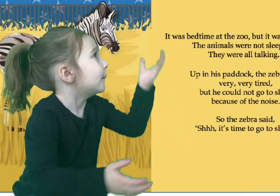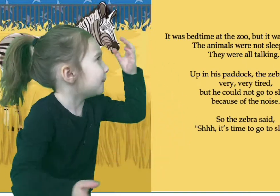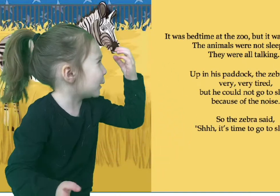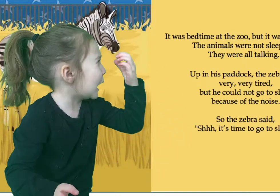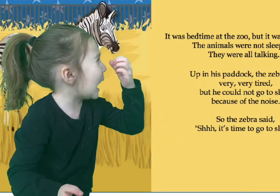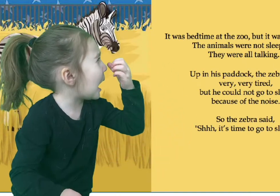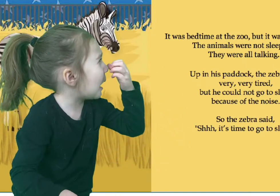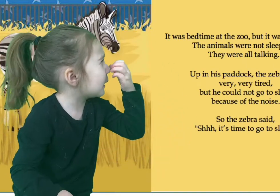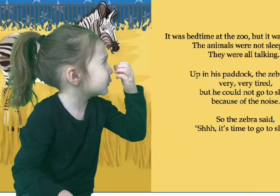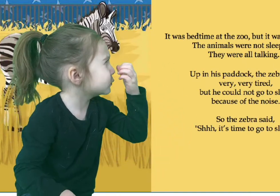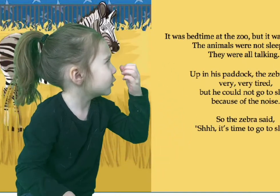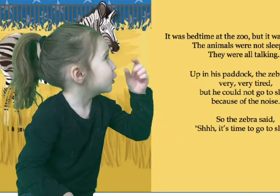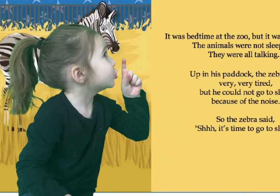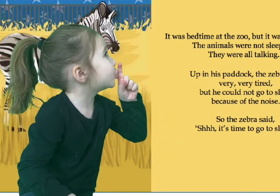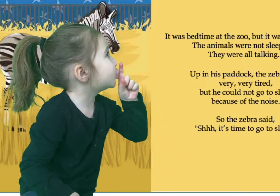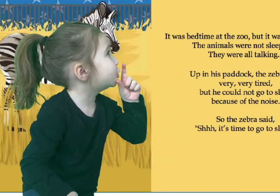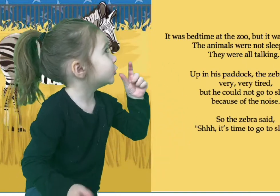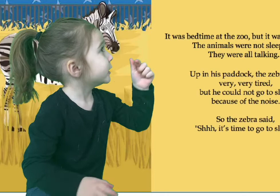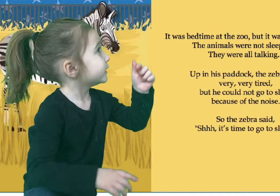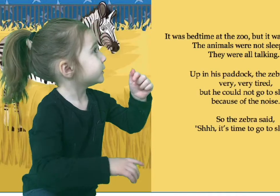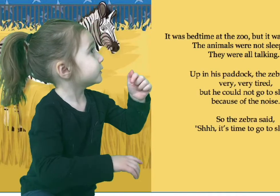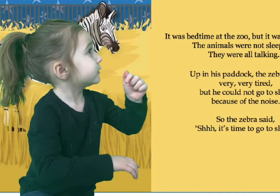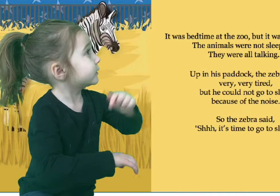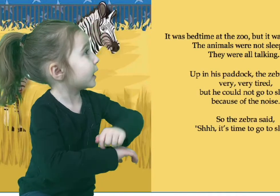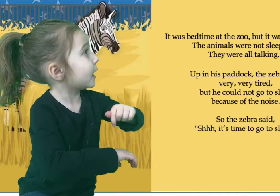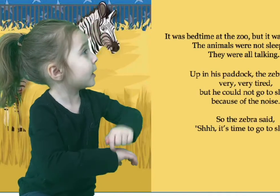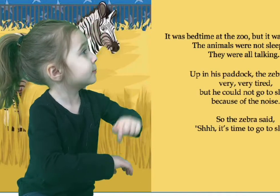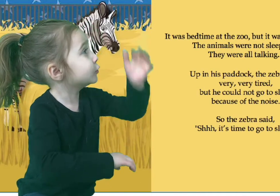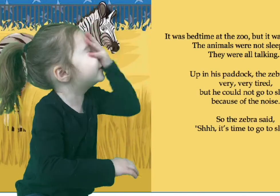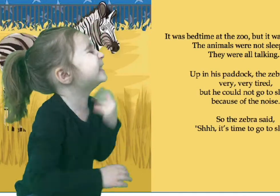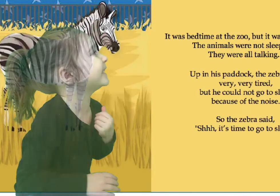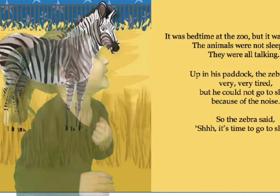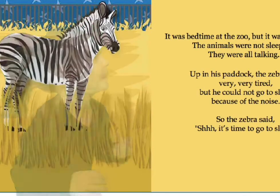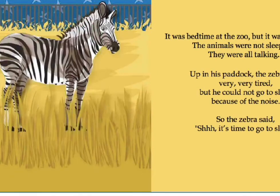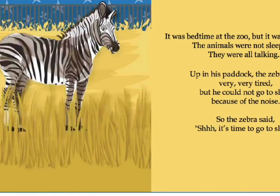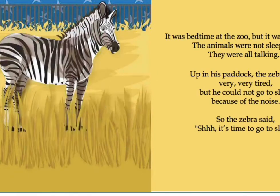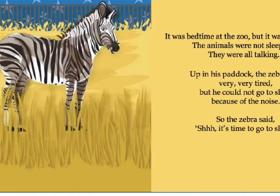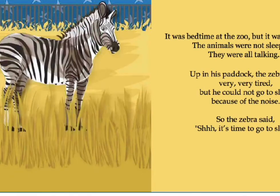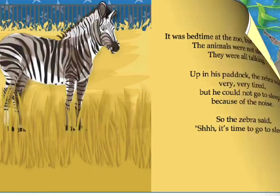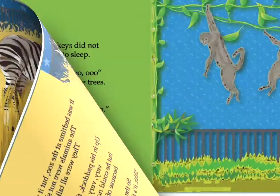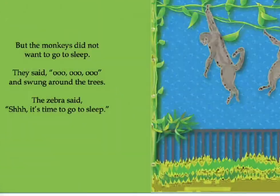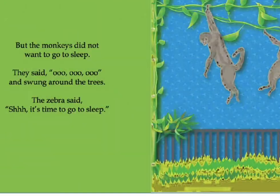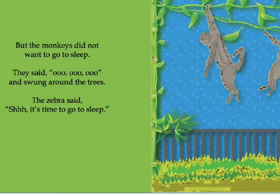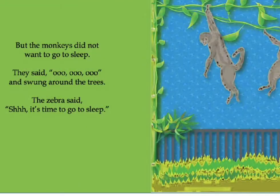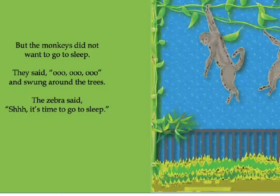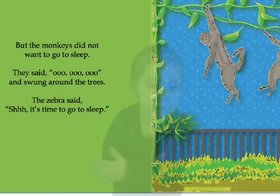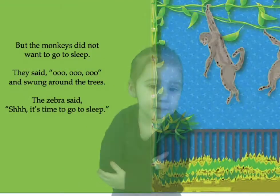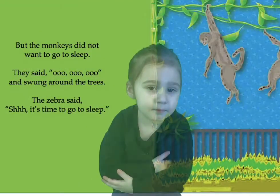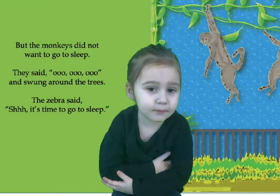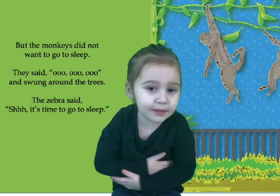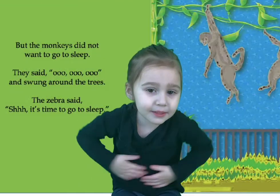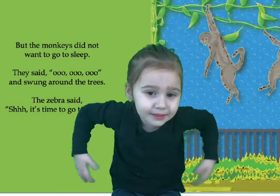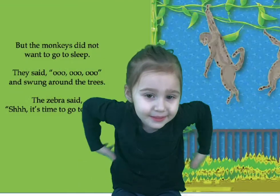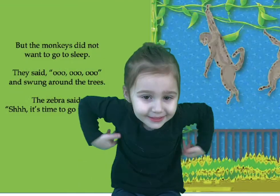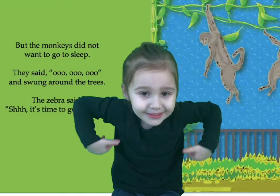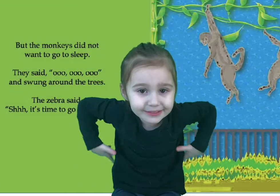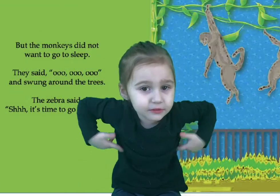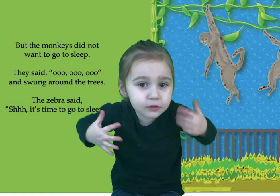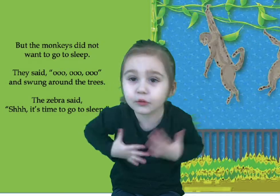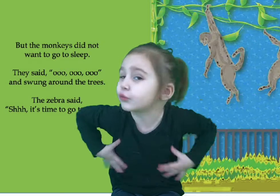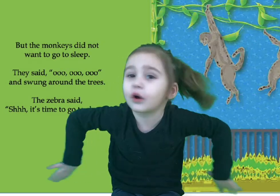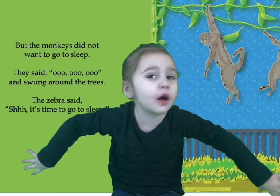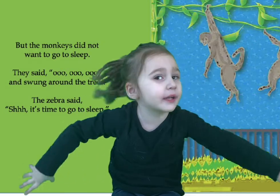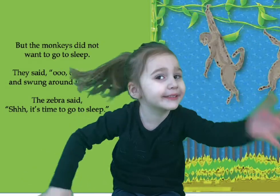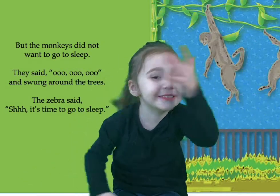go to sleep because of the noise. So the zebra said, Shhh, it's time to go to sleep. But the